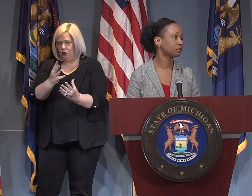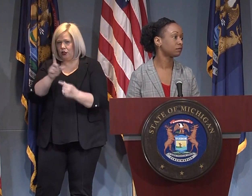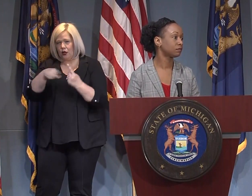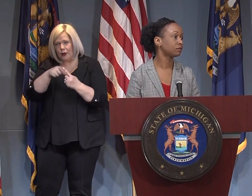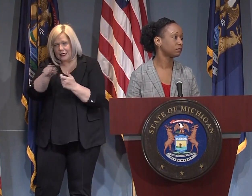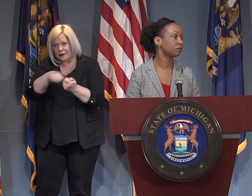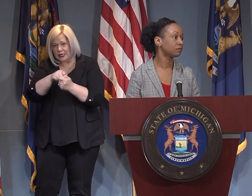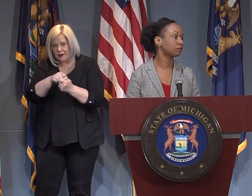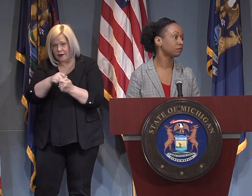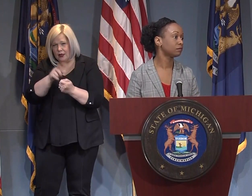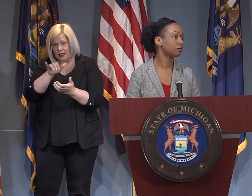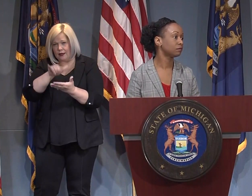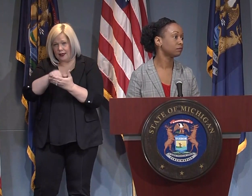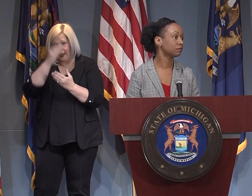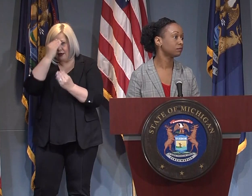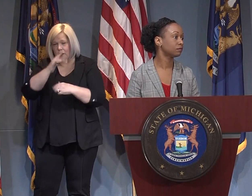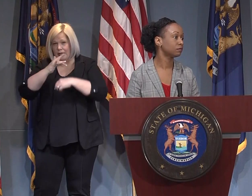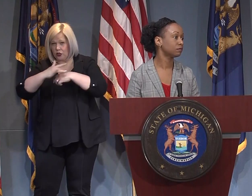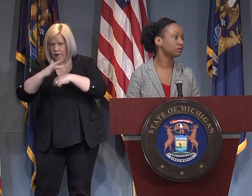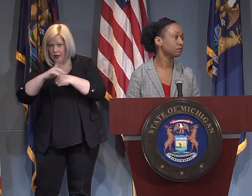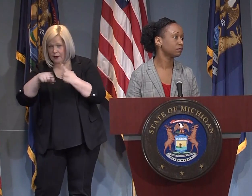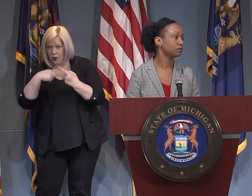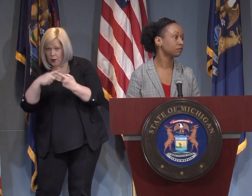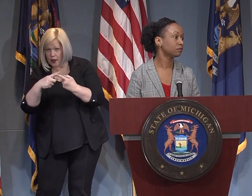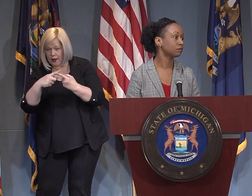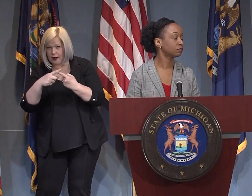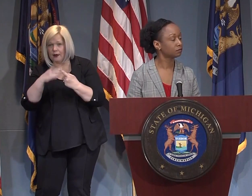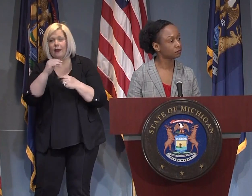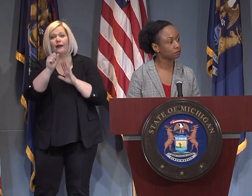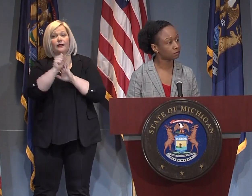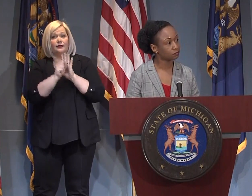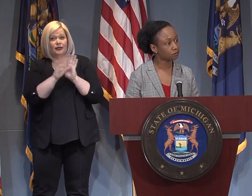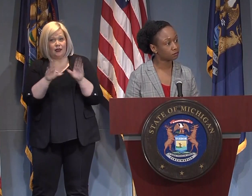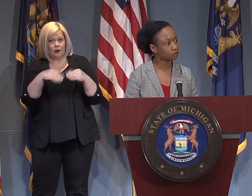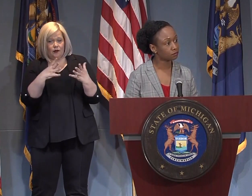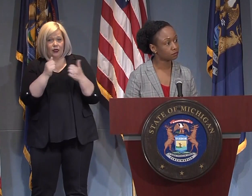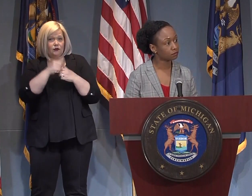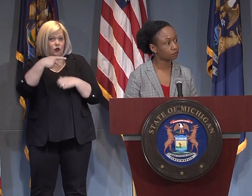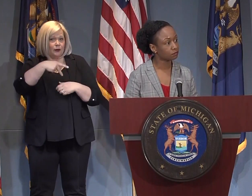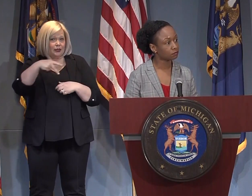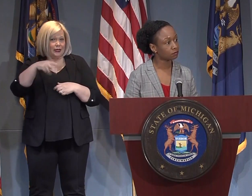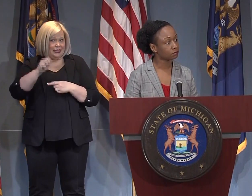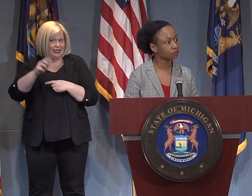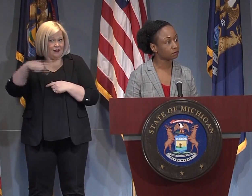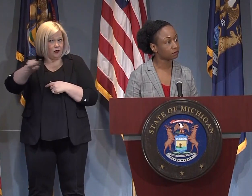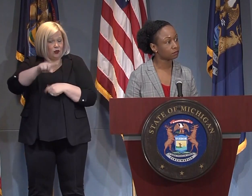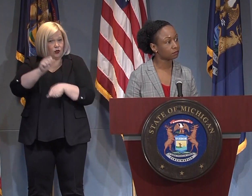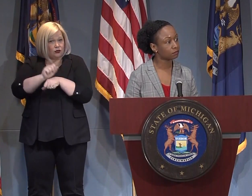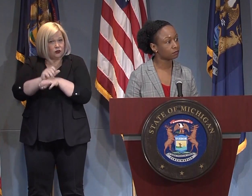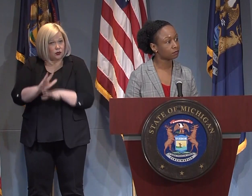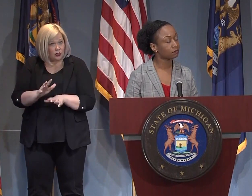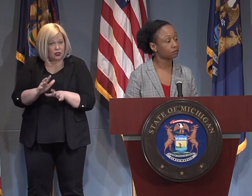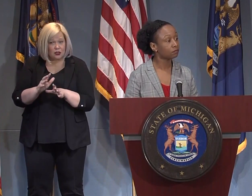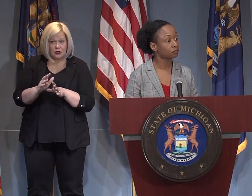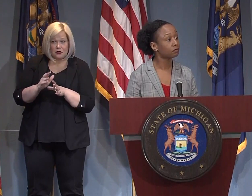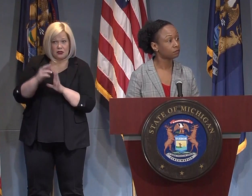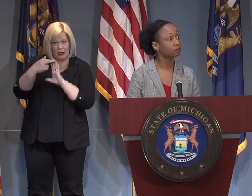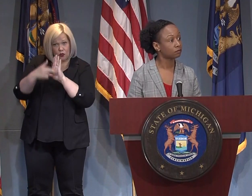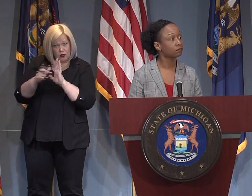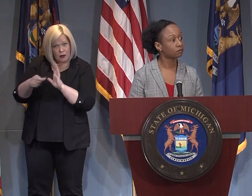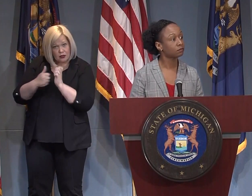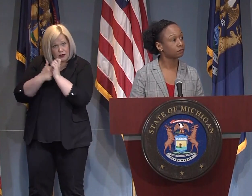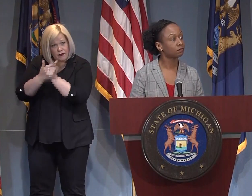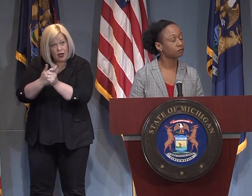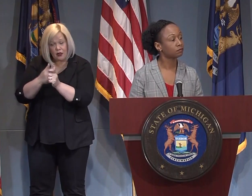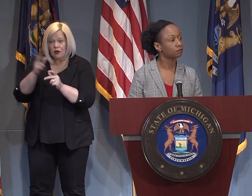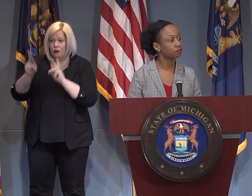that information? And how is the state providing any sort of guidance on PPE for those employees and the people in the